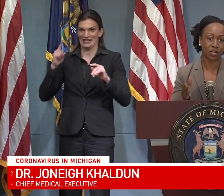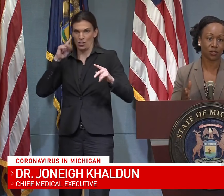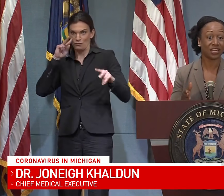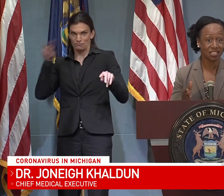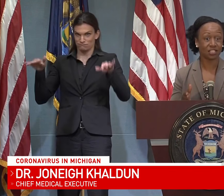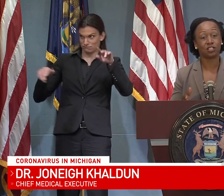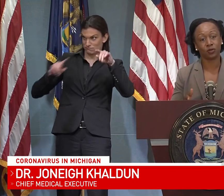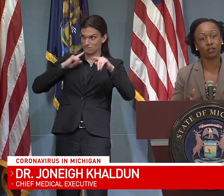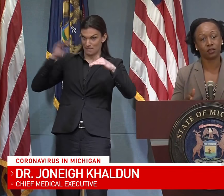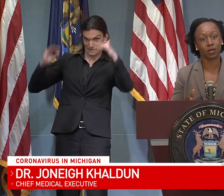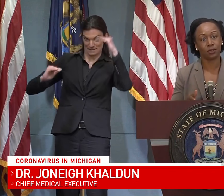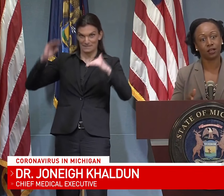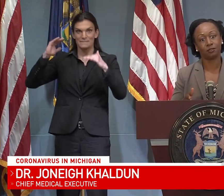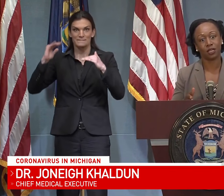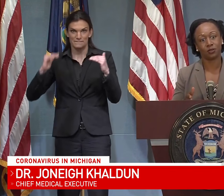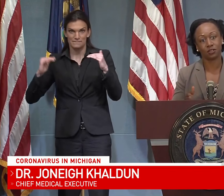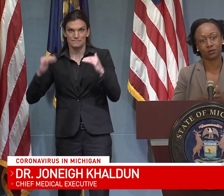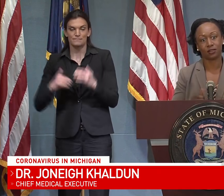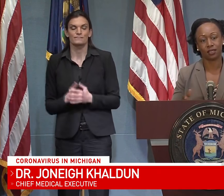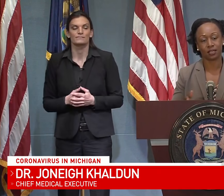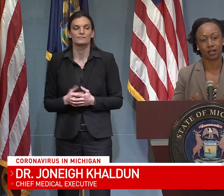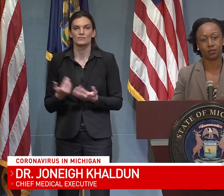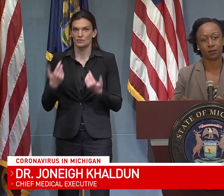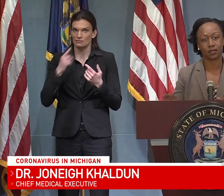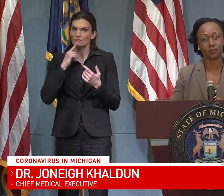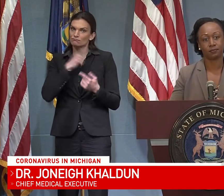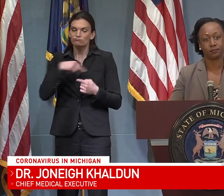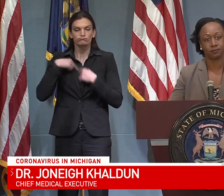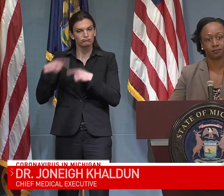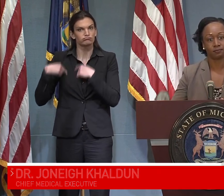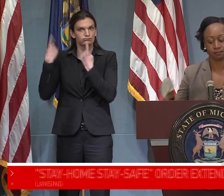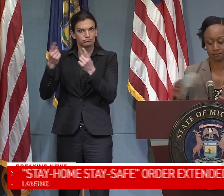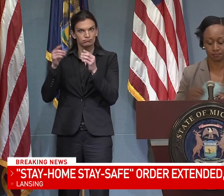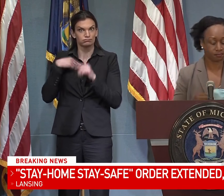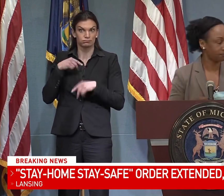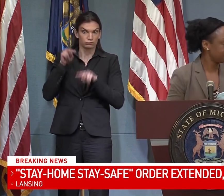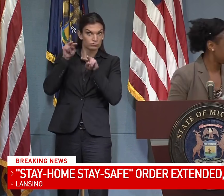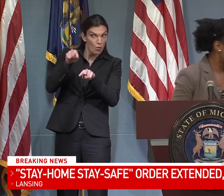particular metric in addition to other public health metrics throughout the entire response.